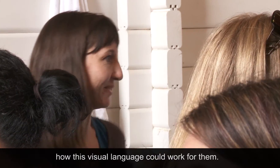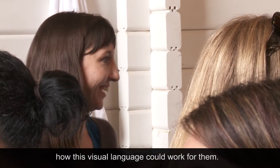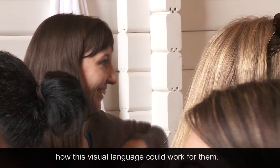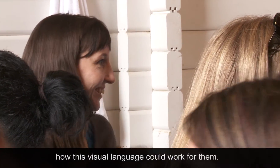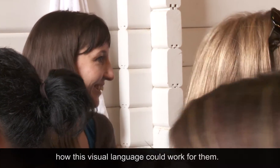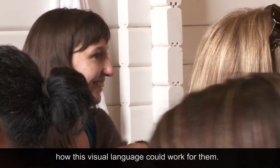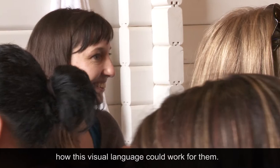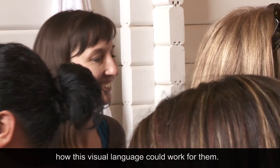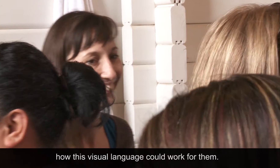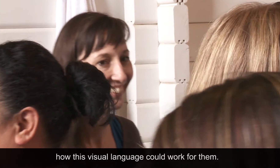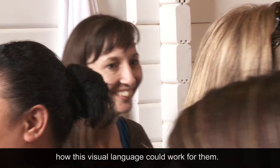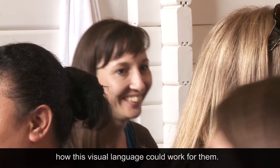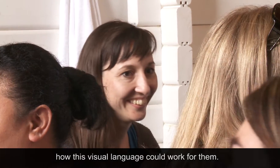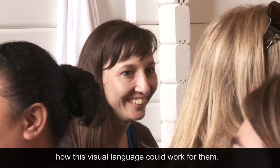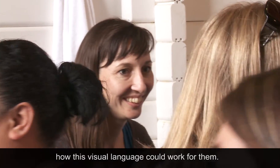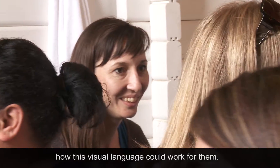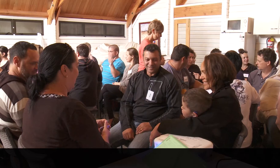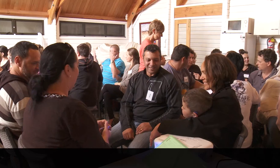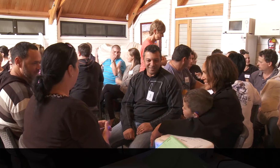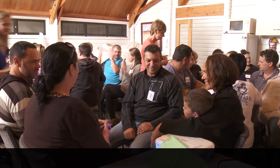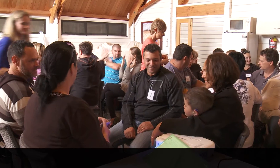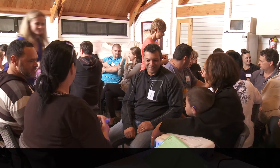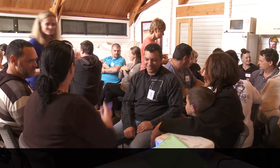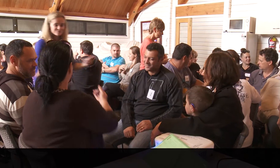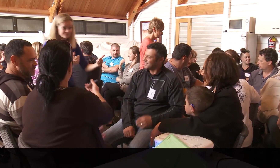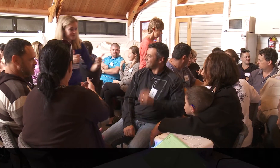this visual language could work for them. Genius.